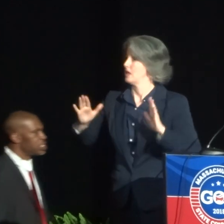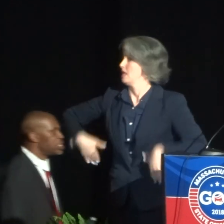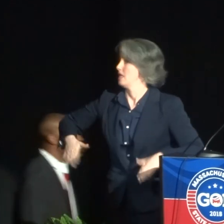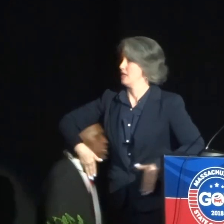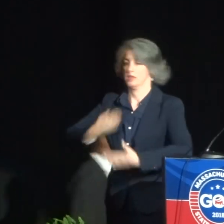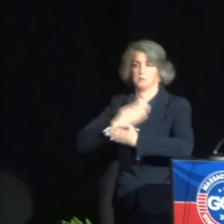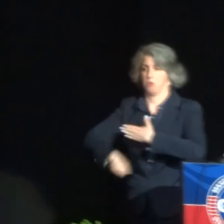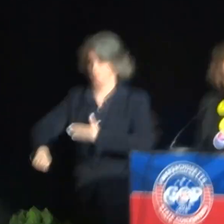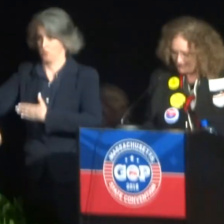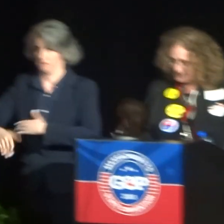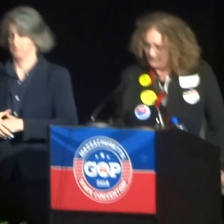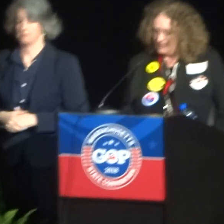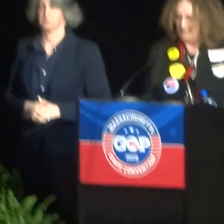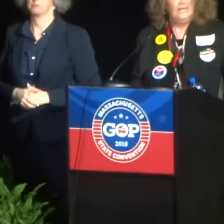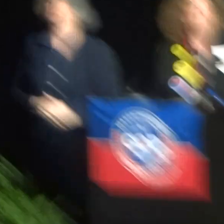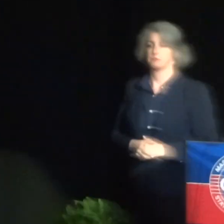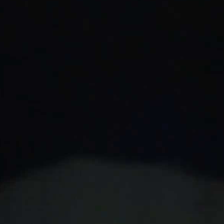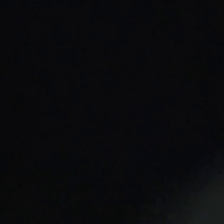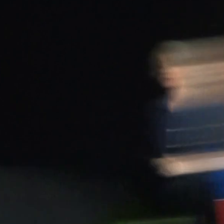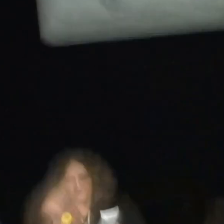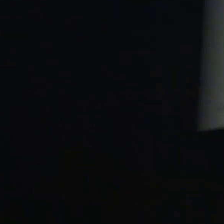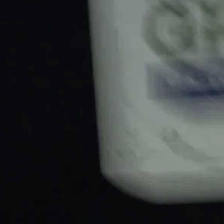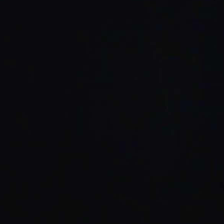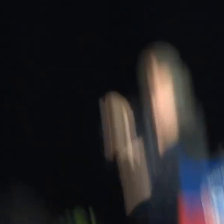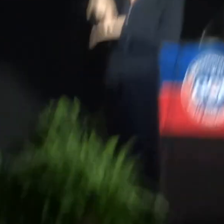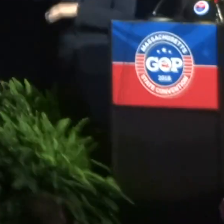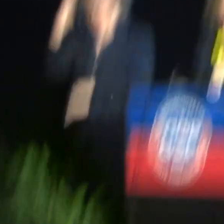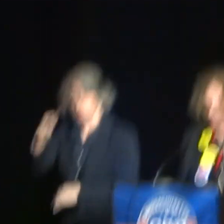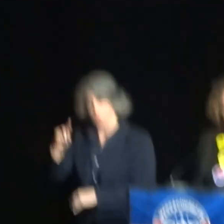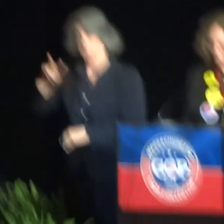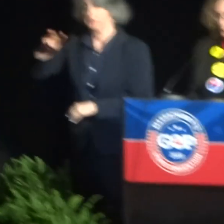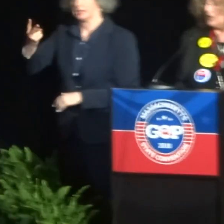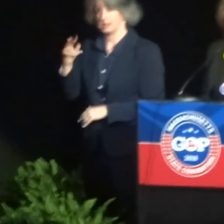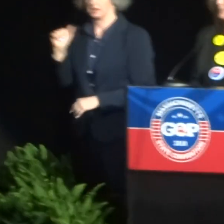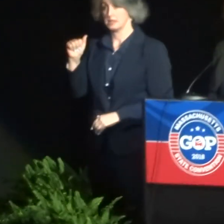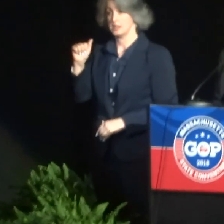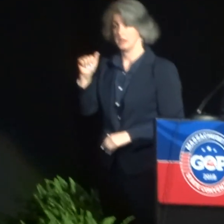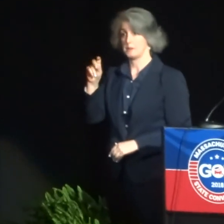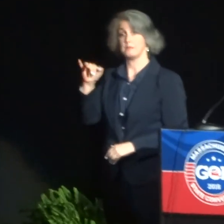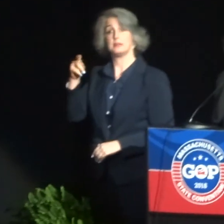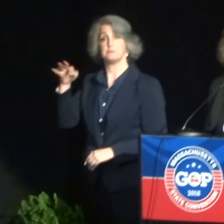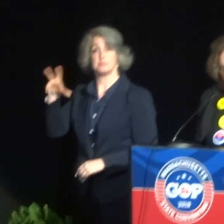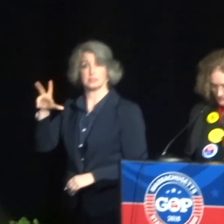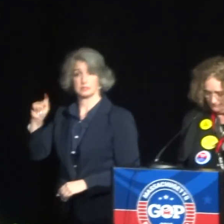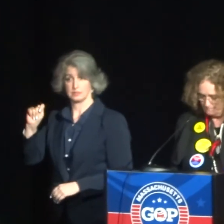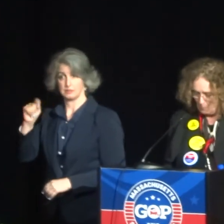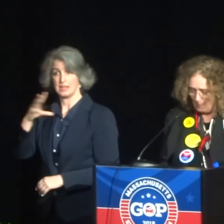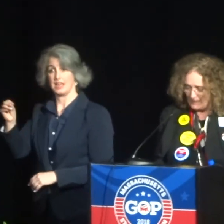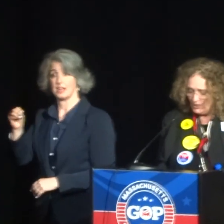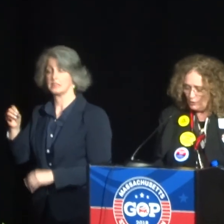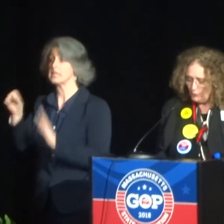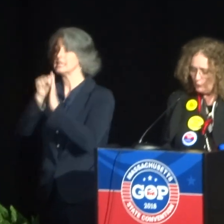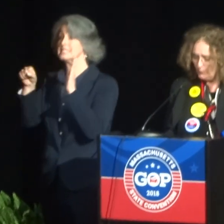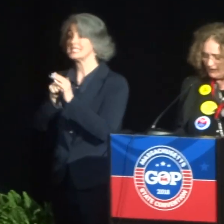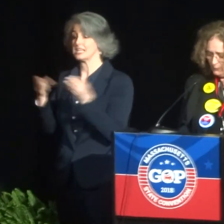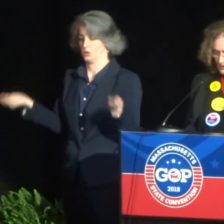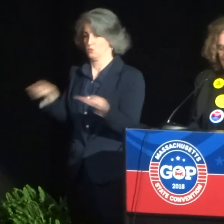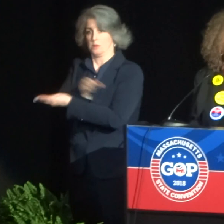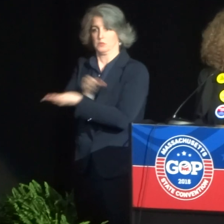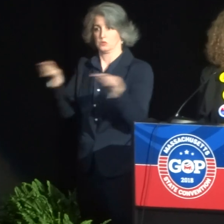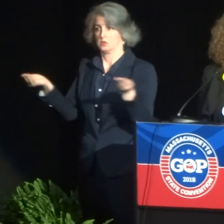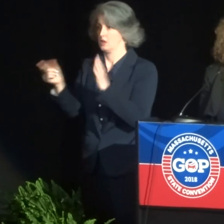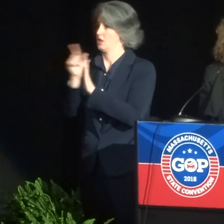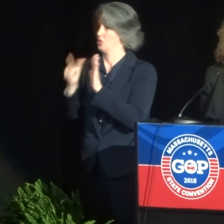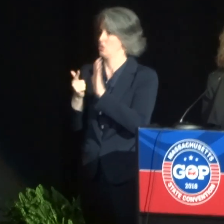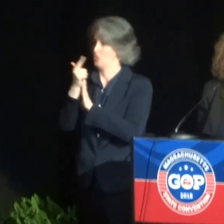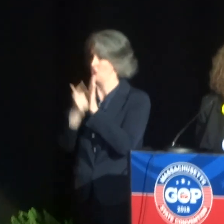stands for our Second Amendment and specifically for state reciprocity laws. Who here wants